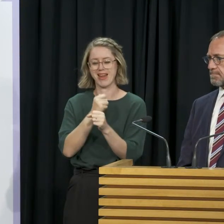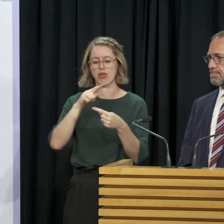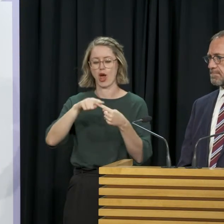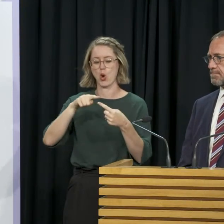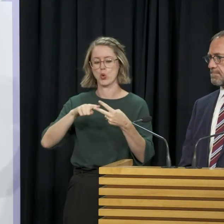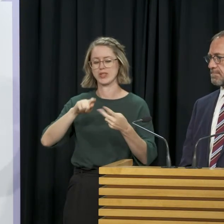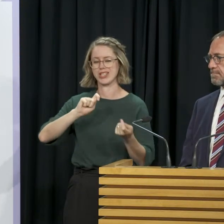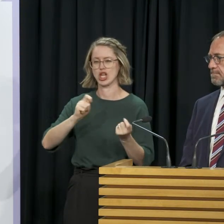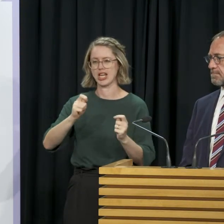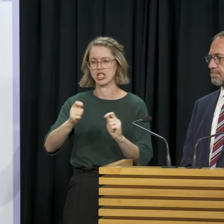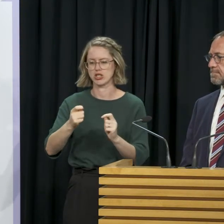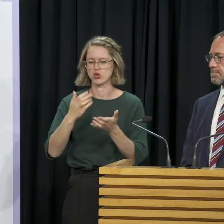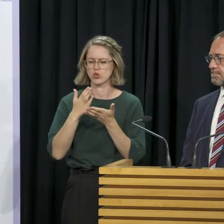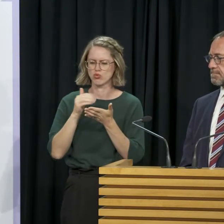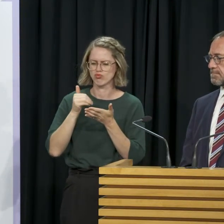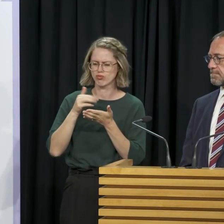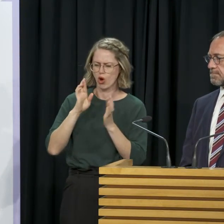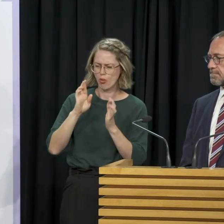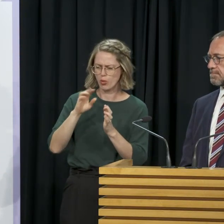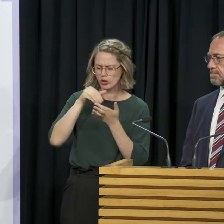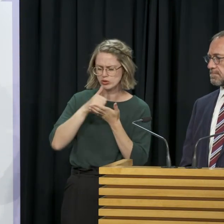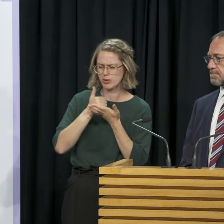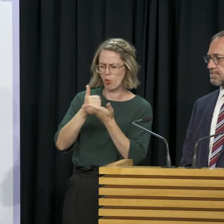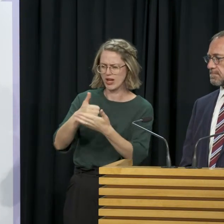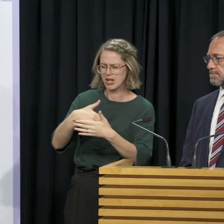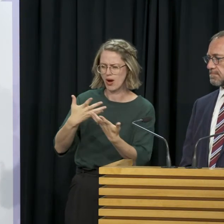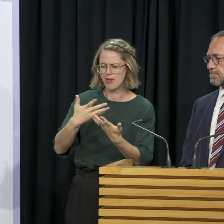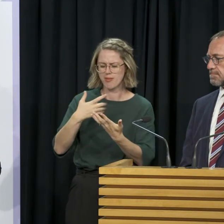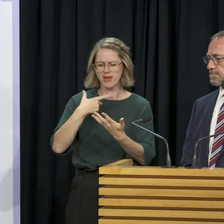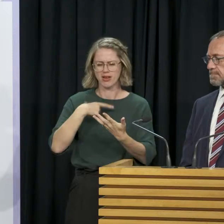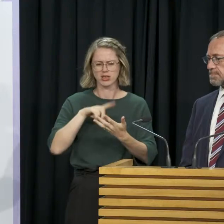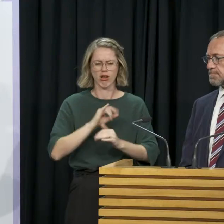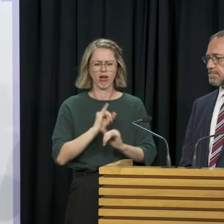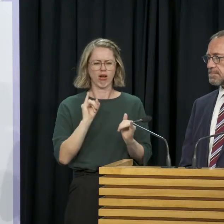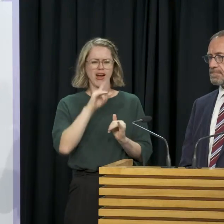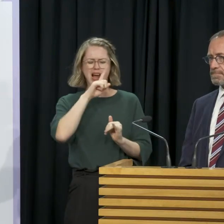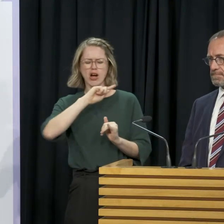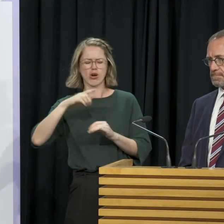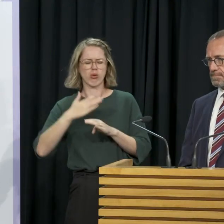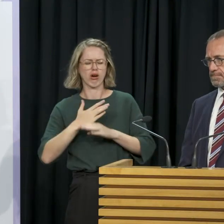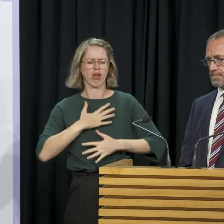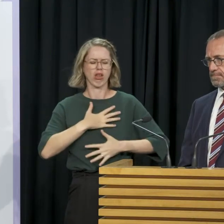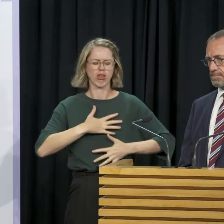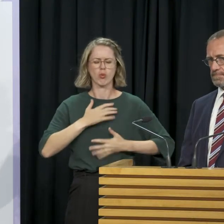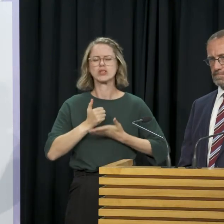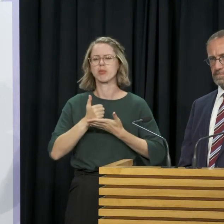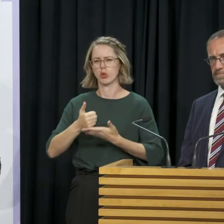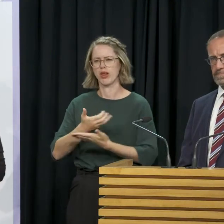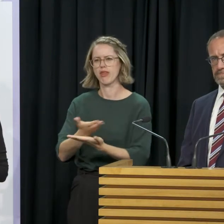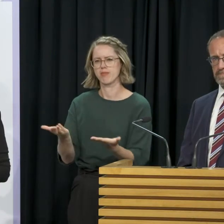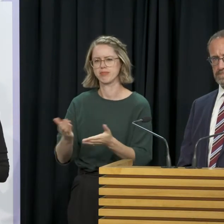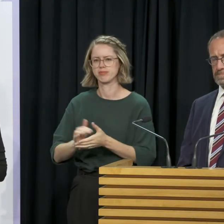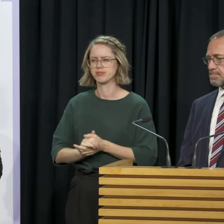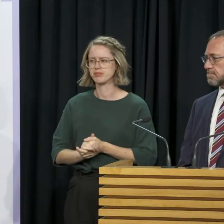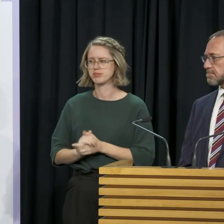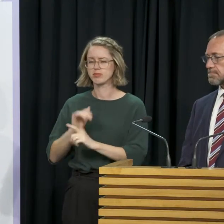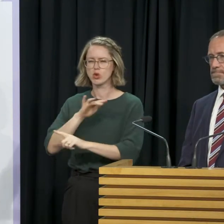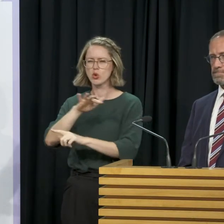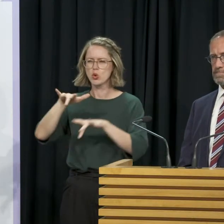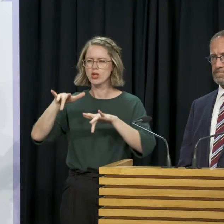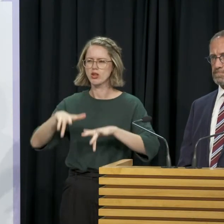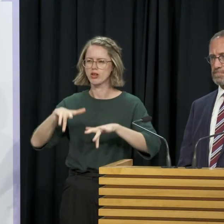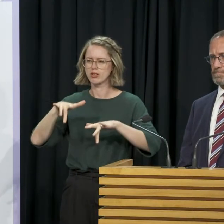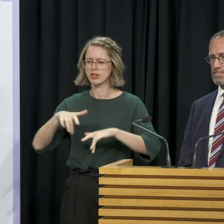might be able to pick up anyone who did have loss of earnings because of the trauma they experienced. Yeah, who haven't I taken a